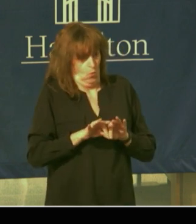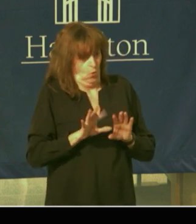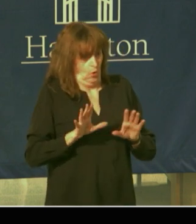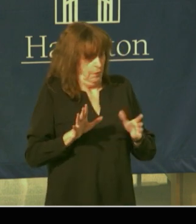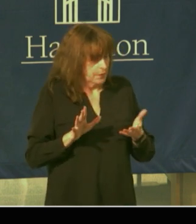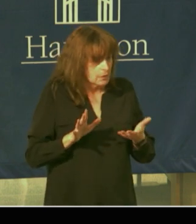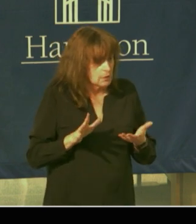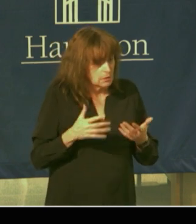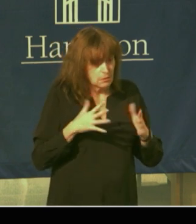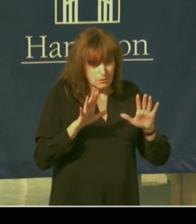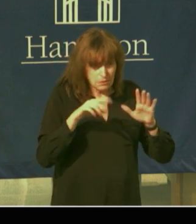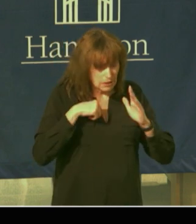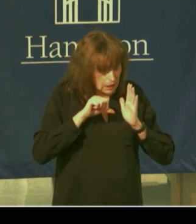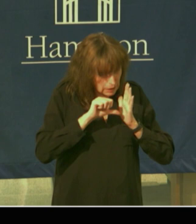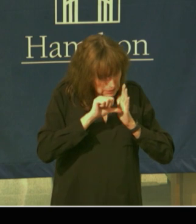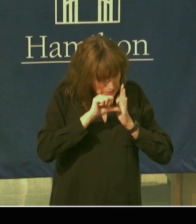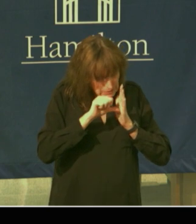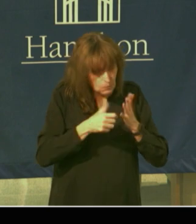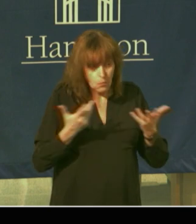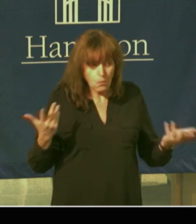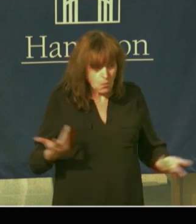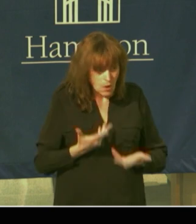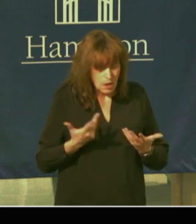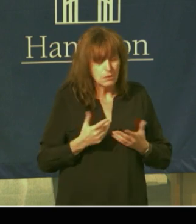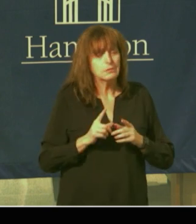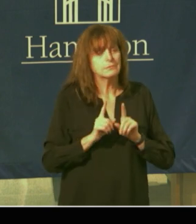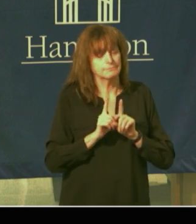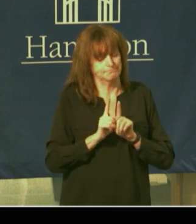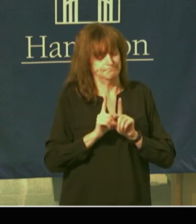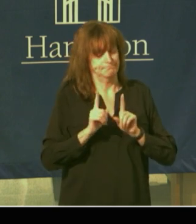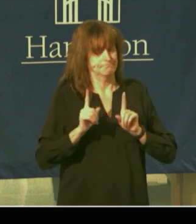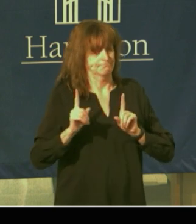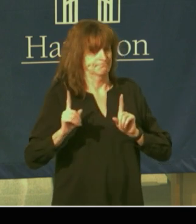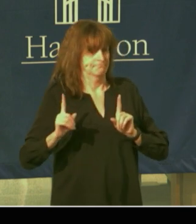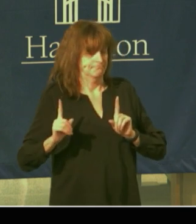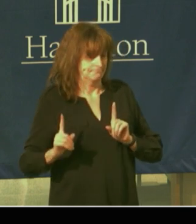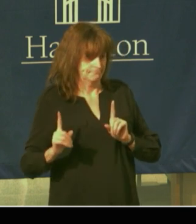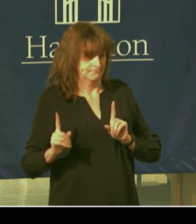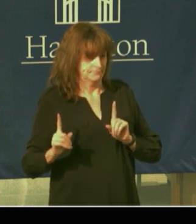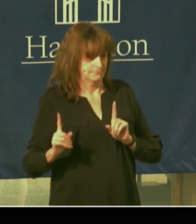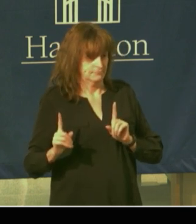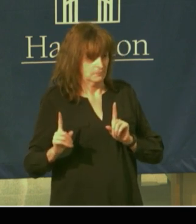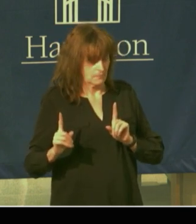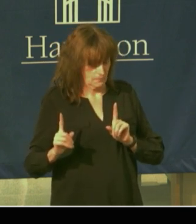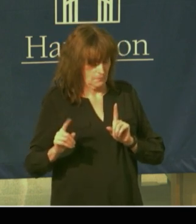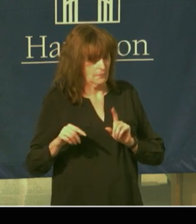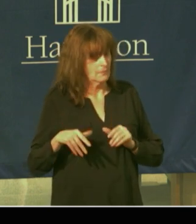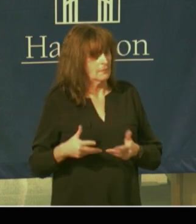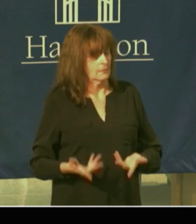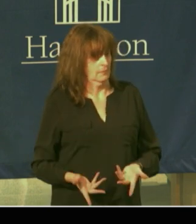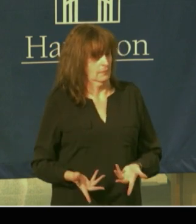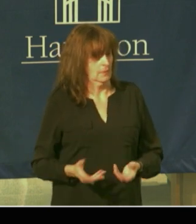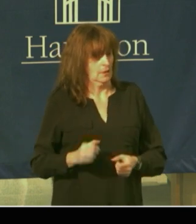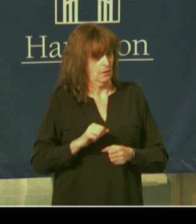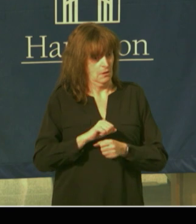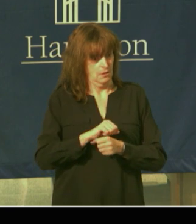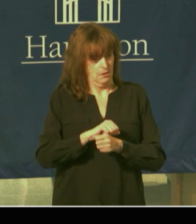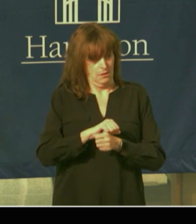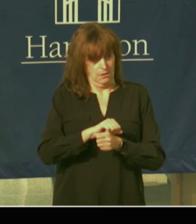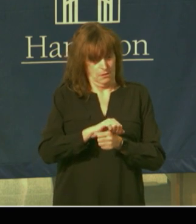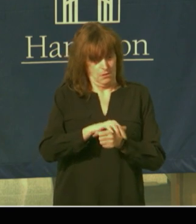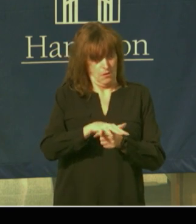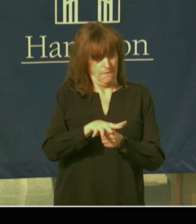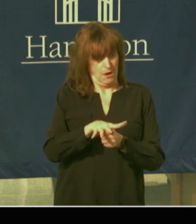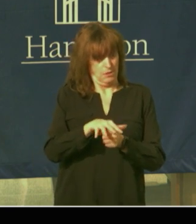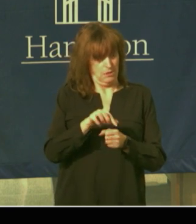distancing. And really the goal there is, we're not going to eliminate transmission of the virus. What we're trying to do is slow it down. We don't